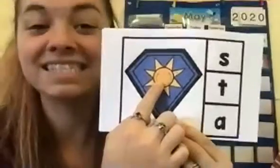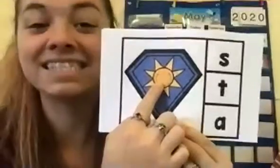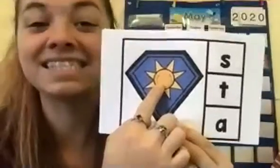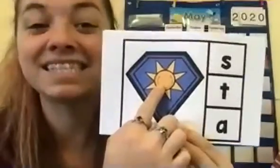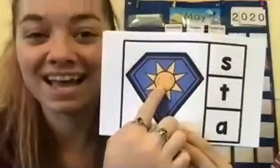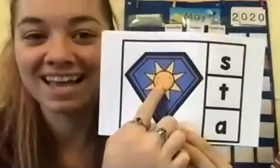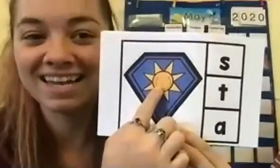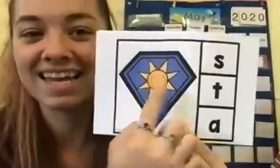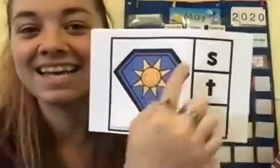Sun and